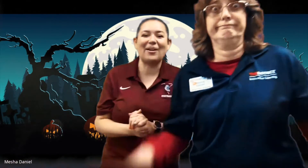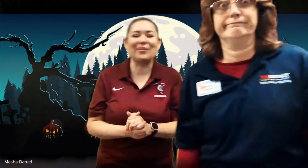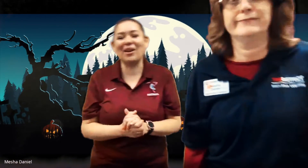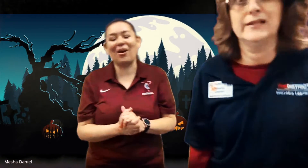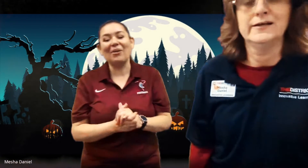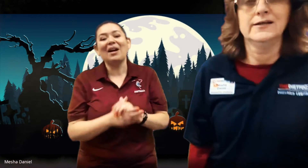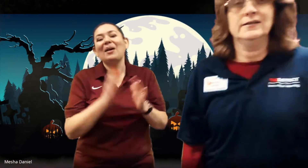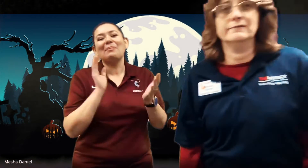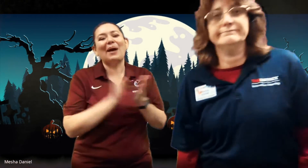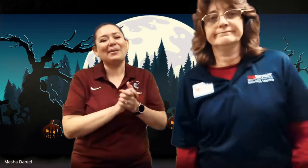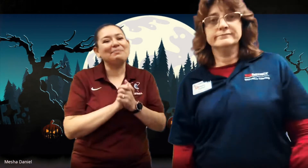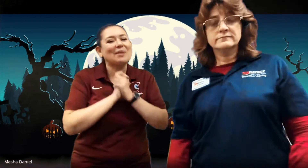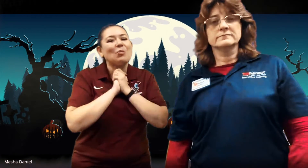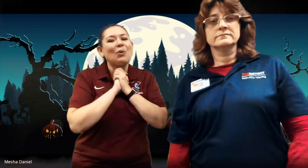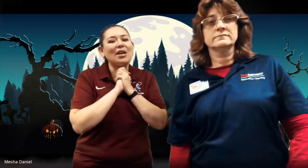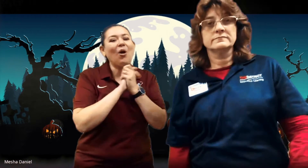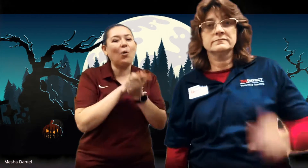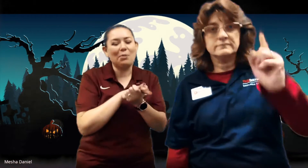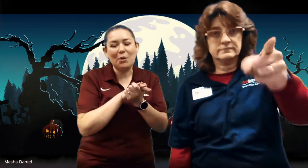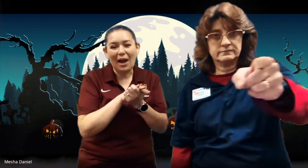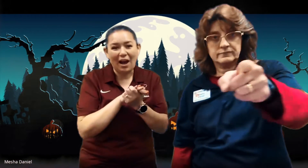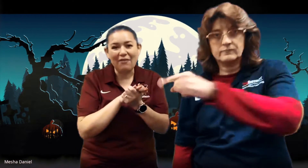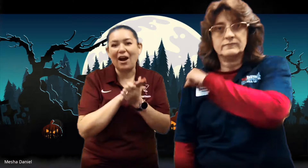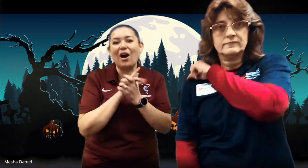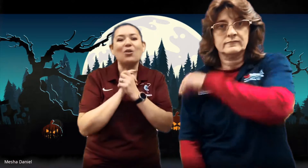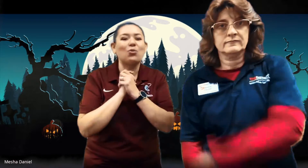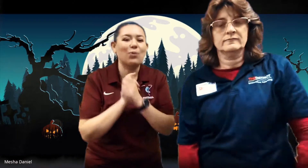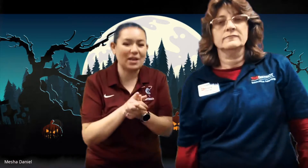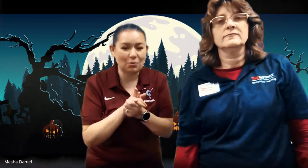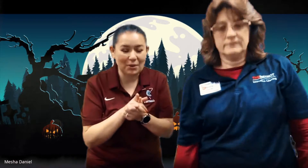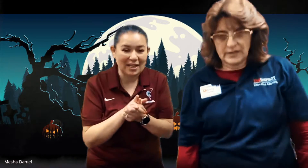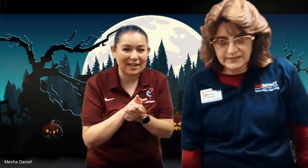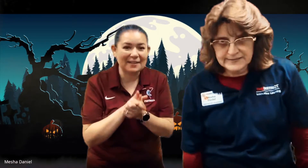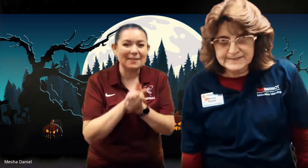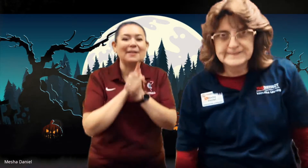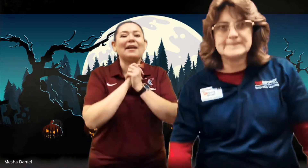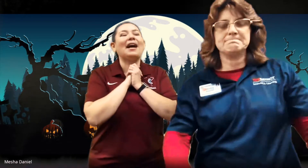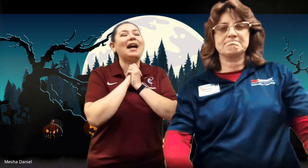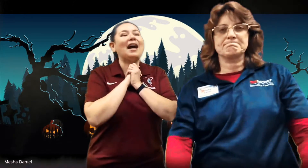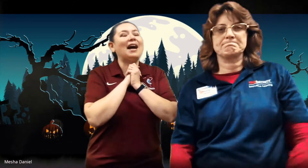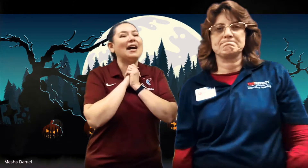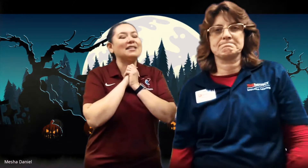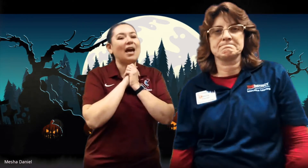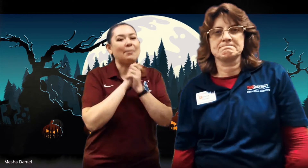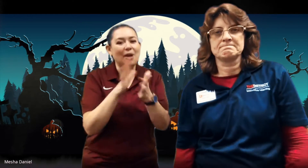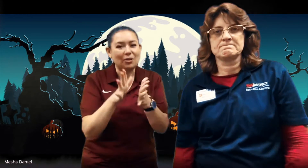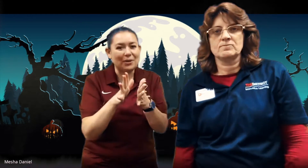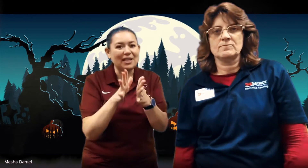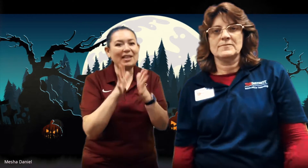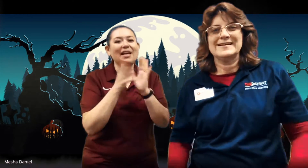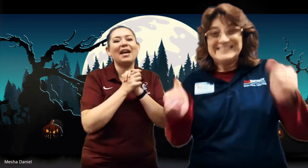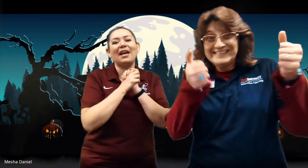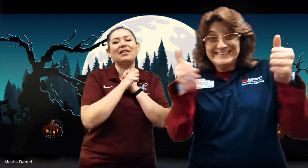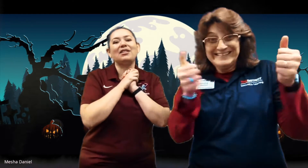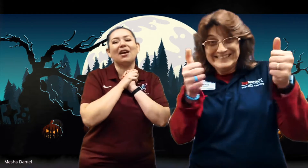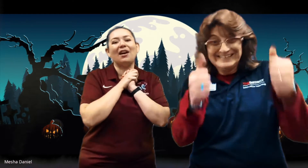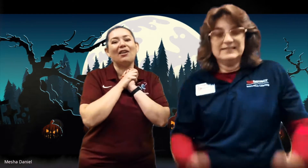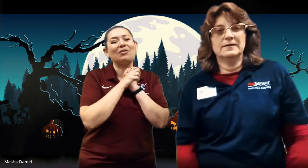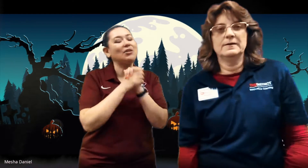No. But we hope you have a great week. Yes. And happy Halloween. And,